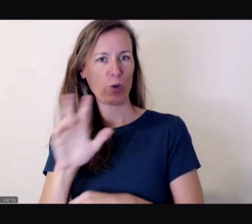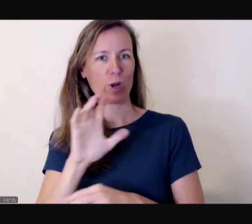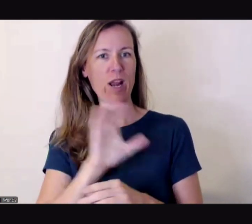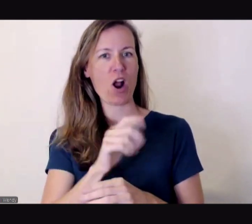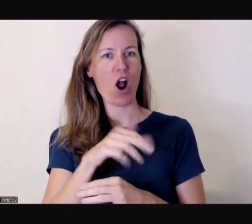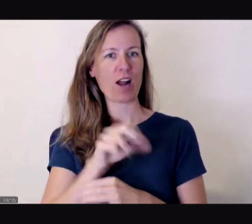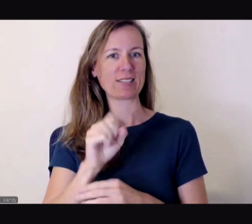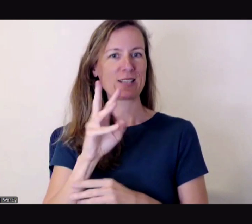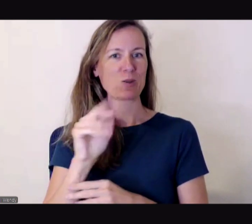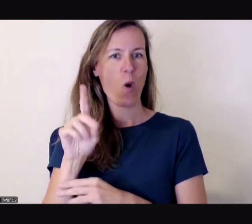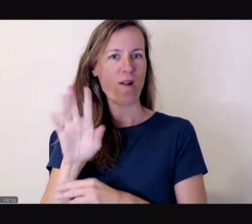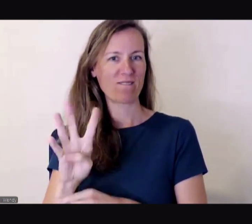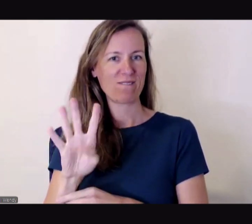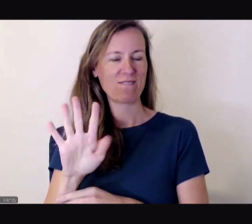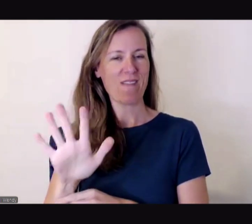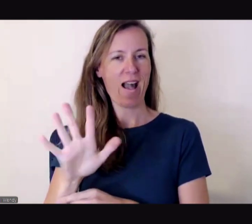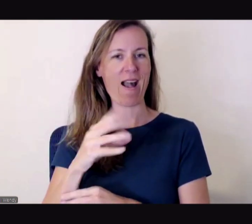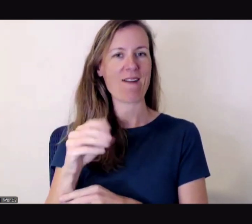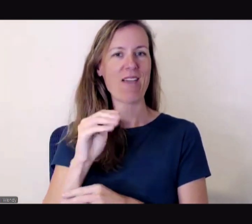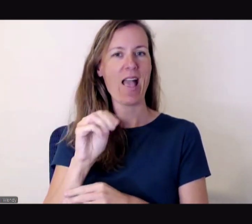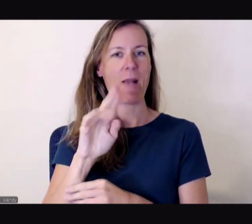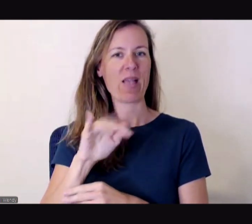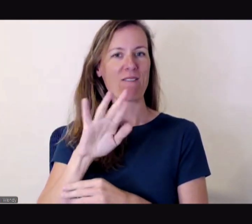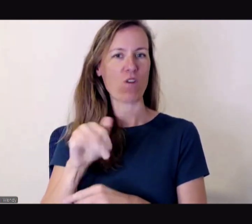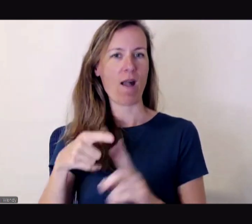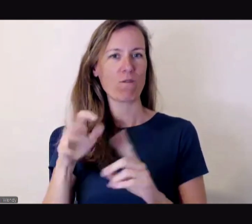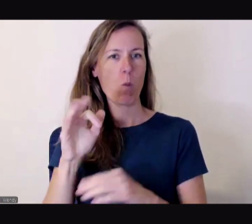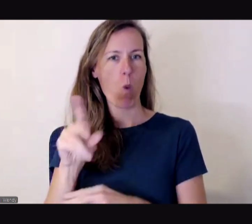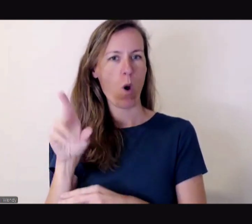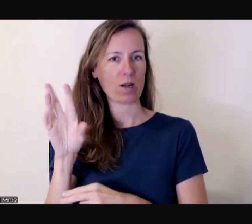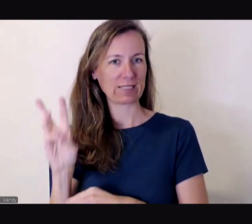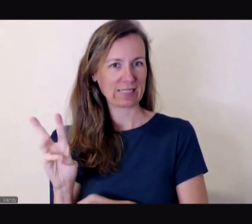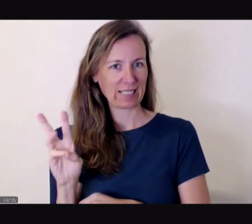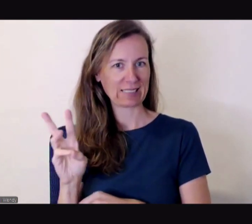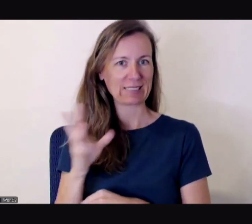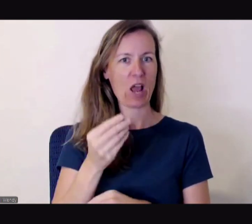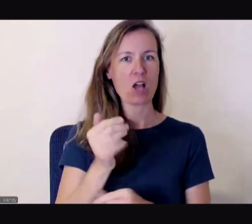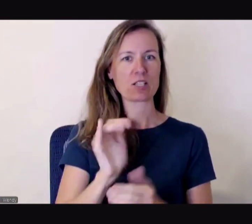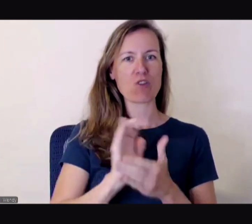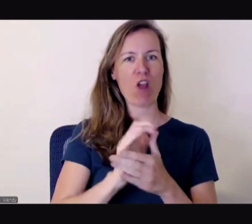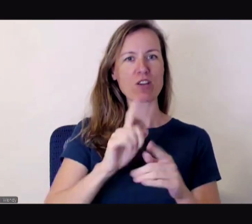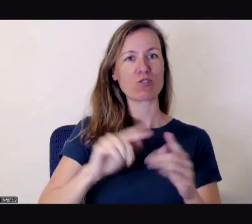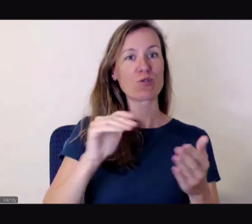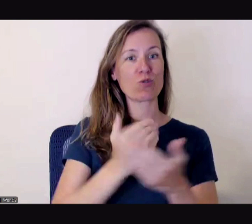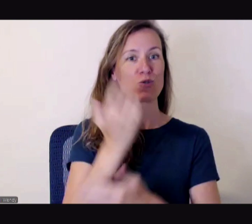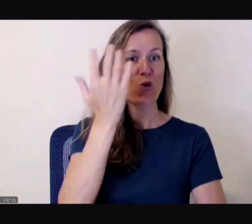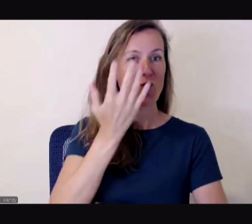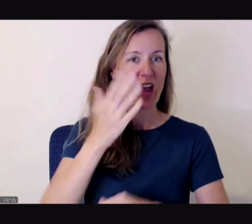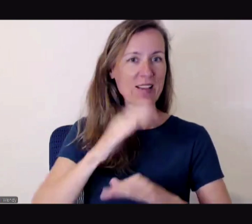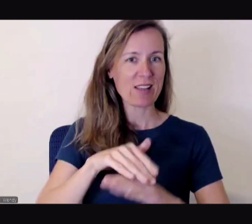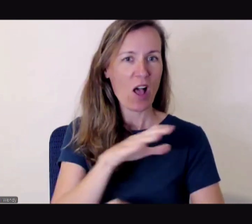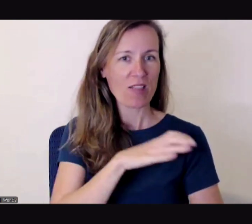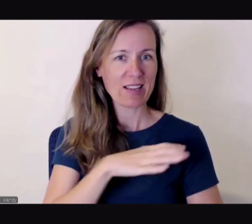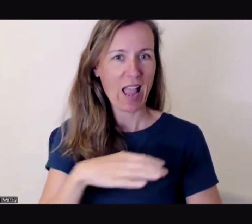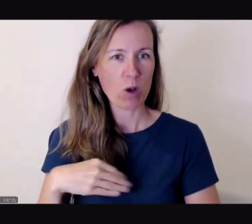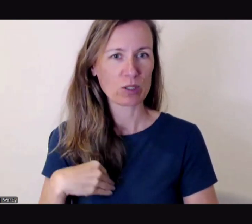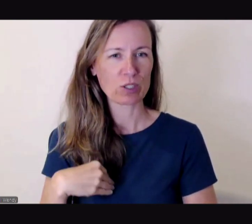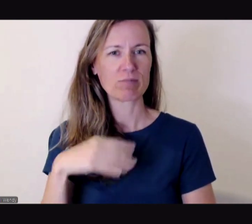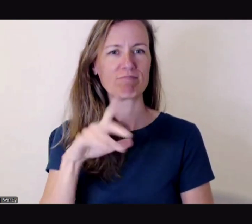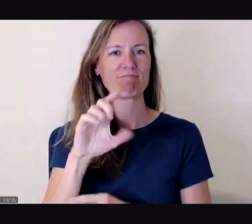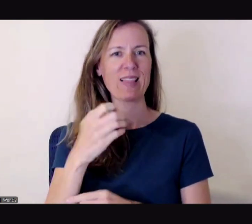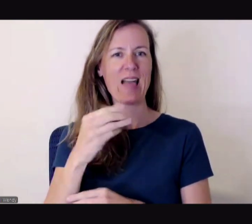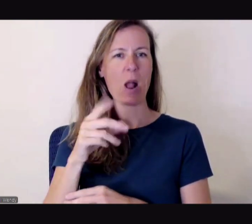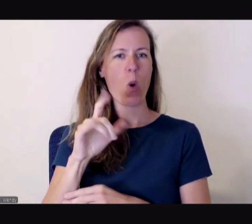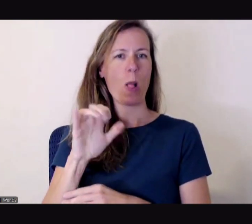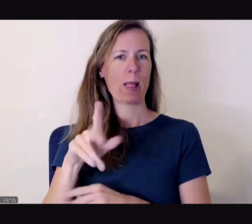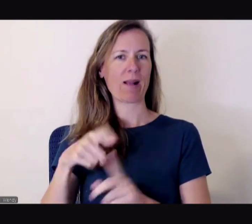4. Congratulations to our new mayor, Micah Watson, who has already given 13 years of public service to our town as